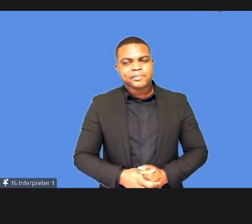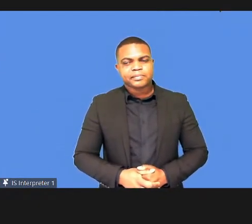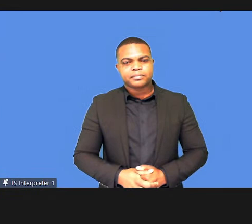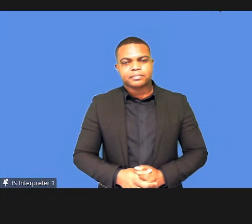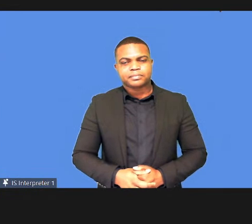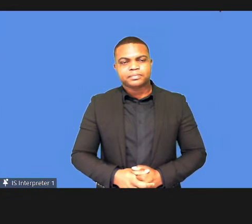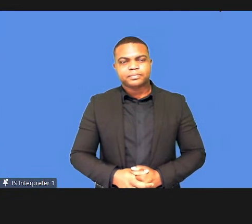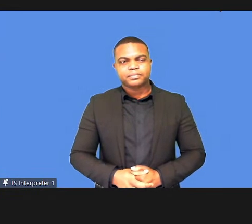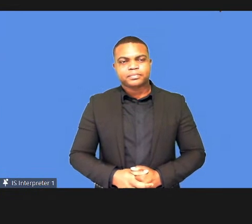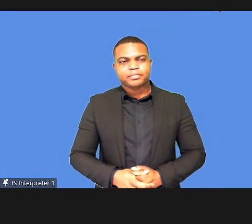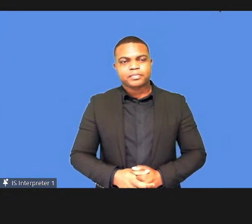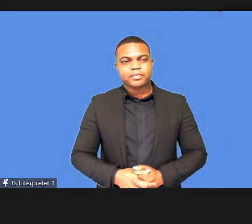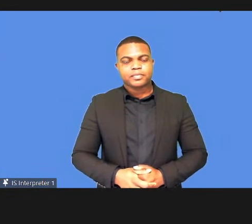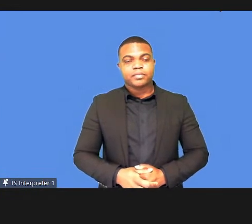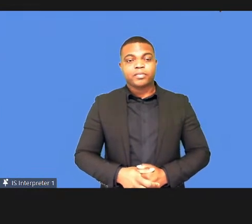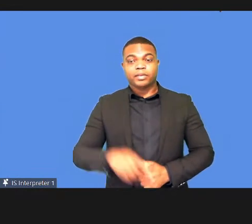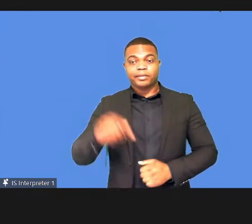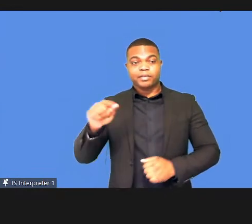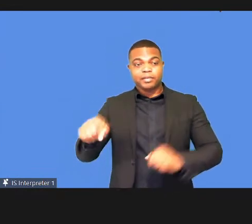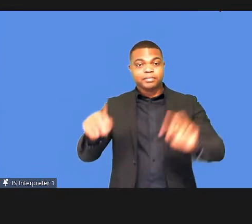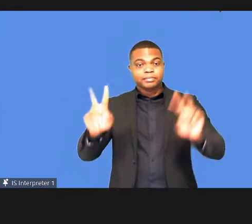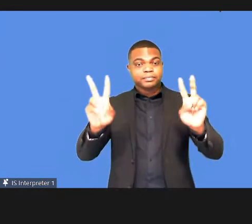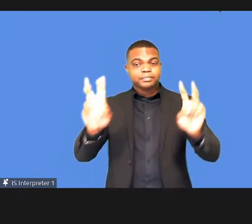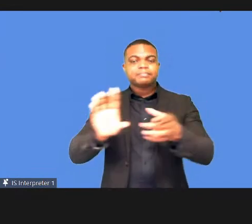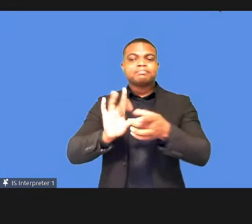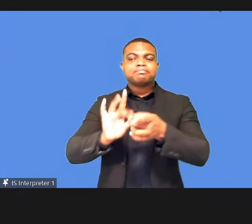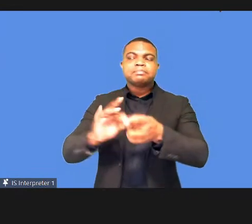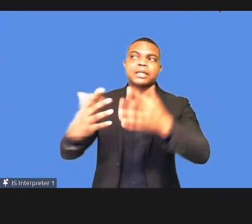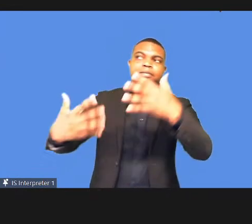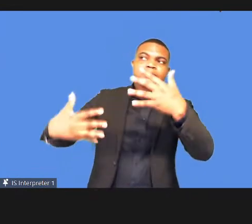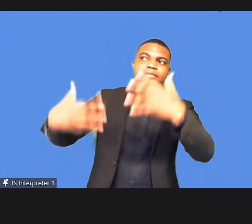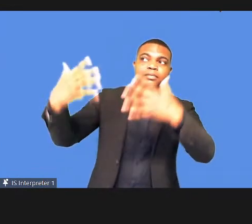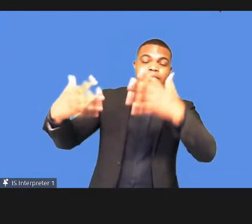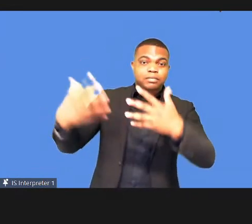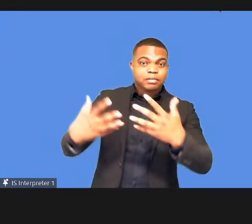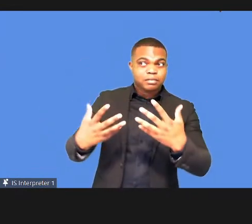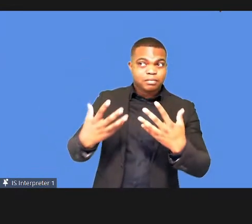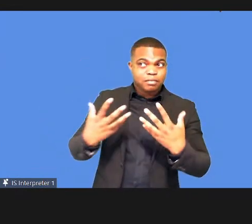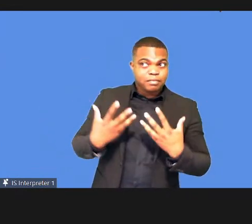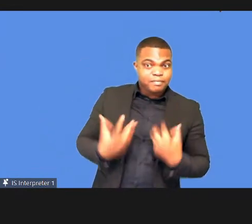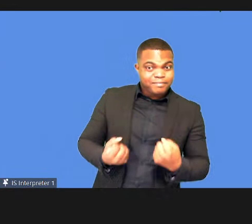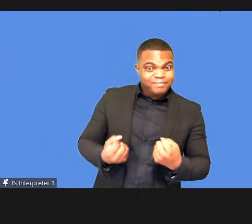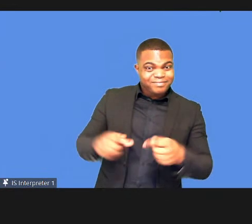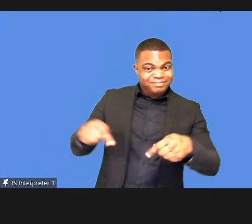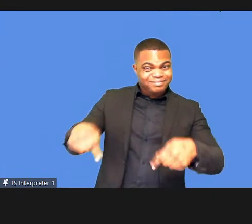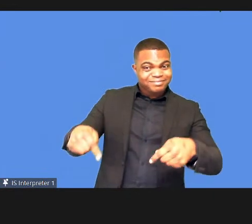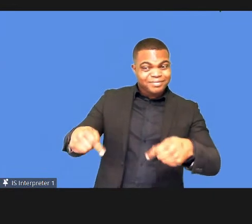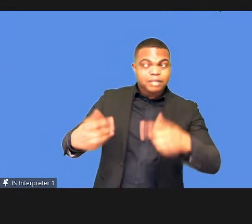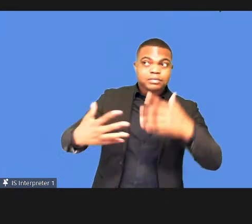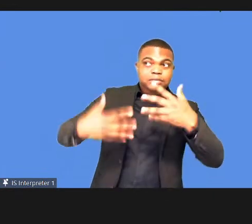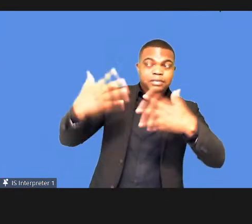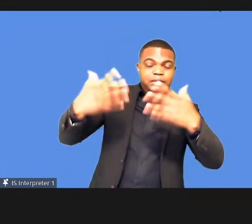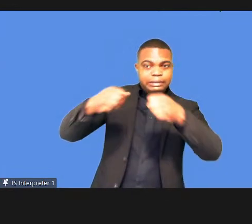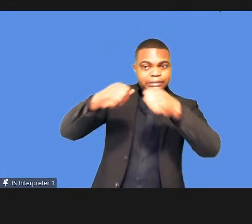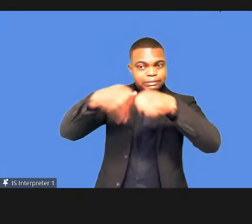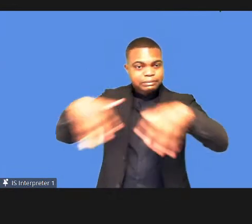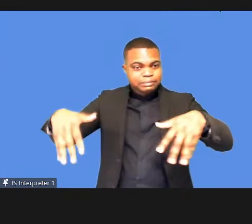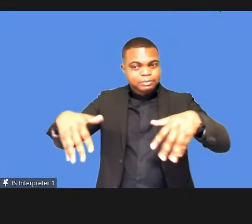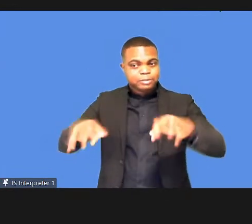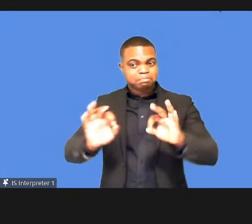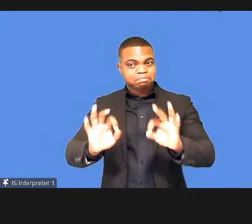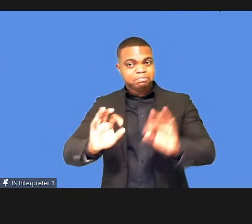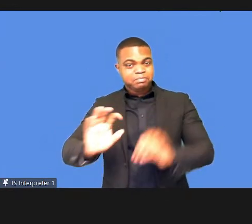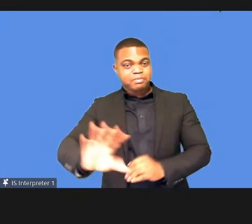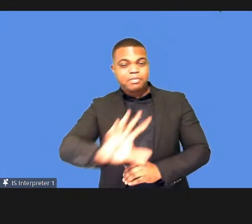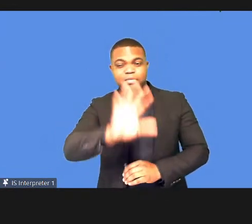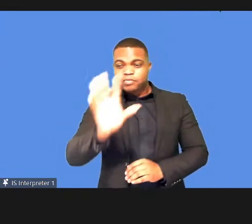to address the multiple shocks and accelerate the implementation of the 2030 Agenda